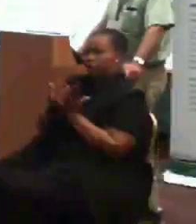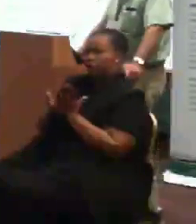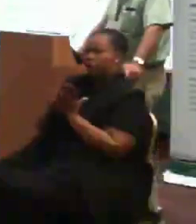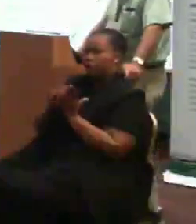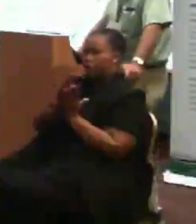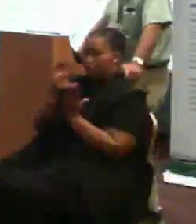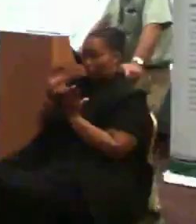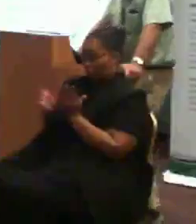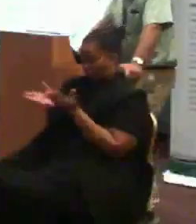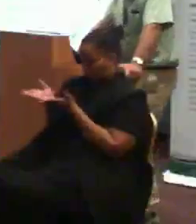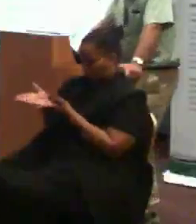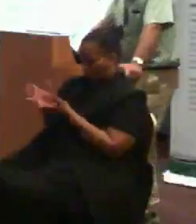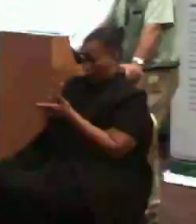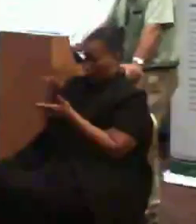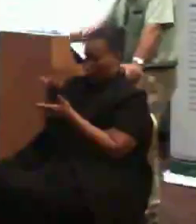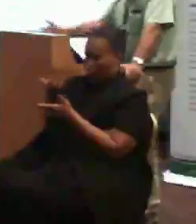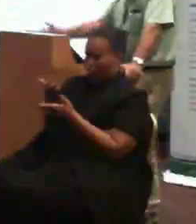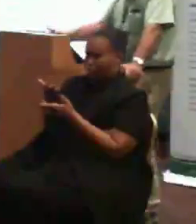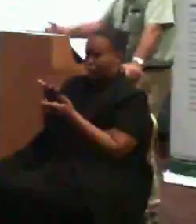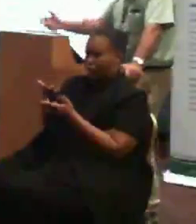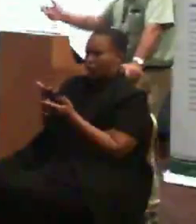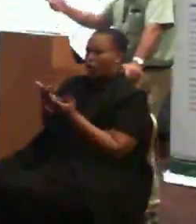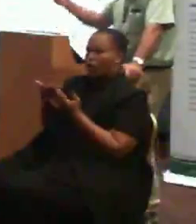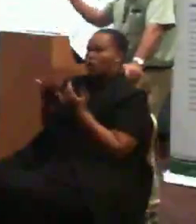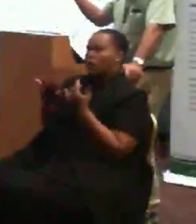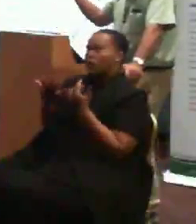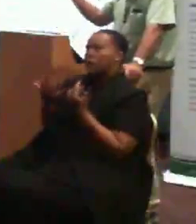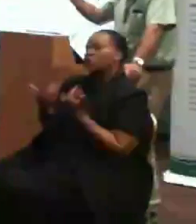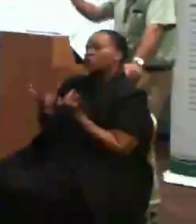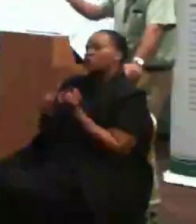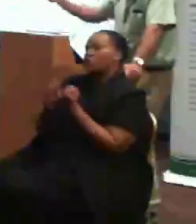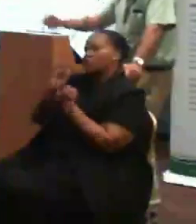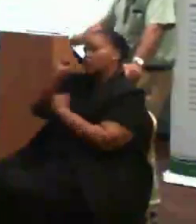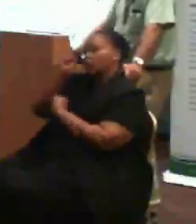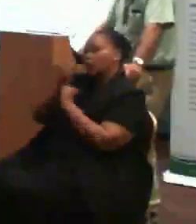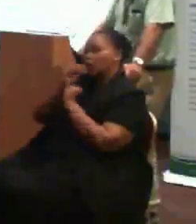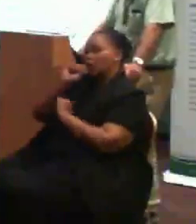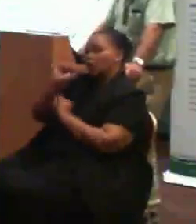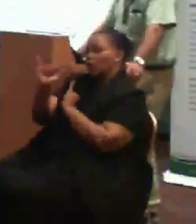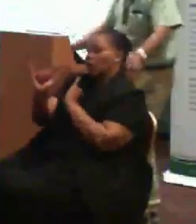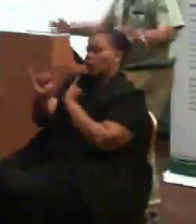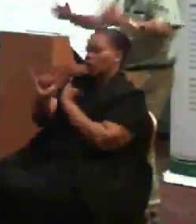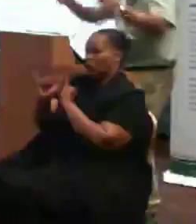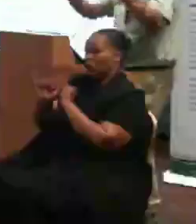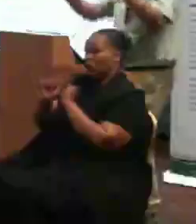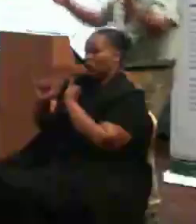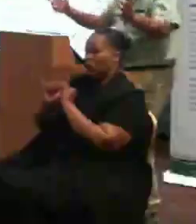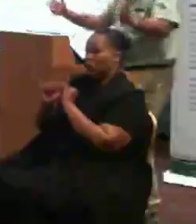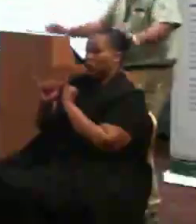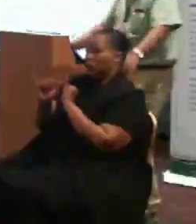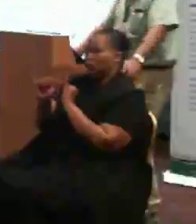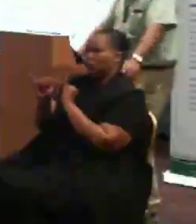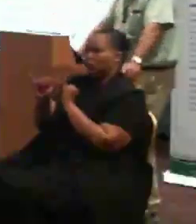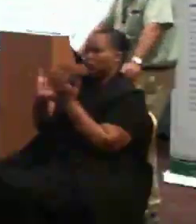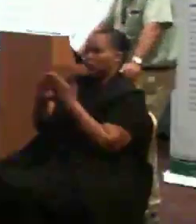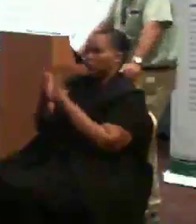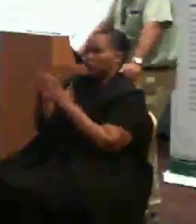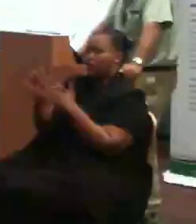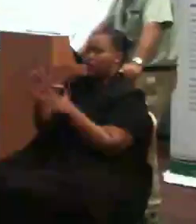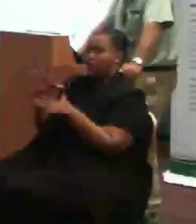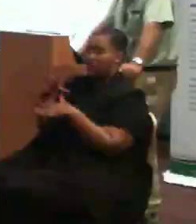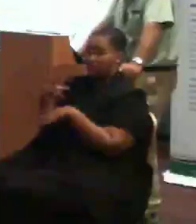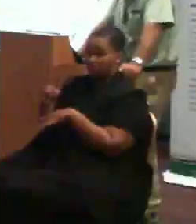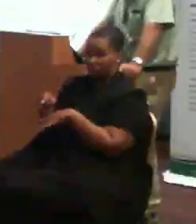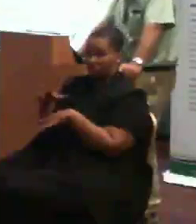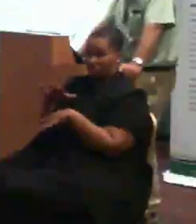that you want to have. Now, do industries, factories, and richer suburbs qualify